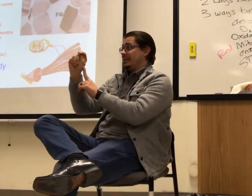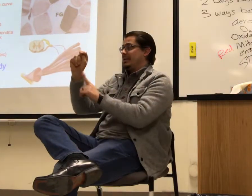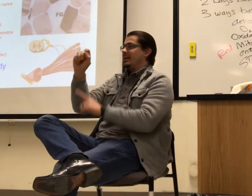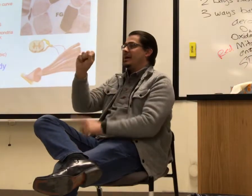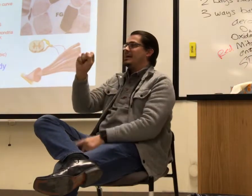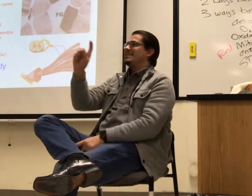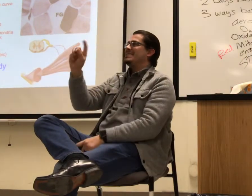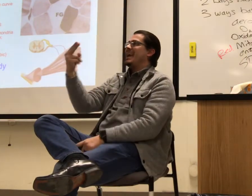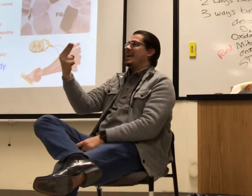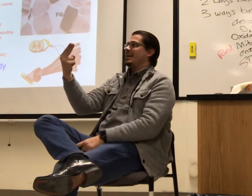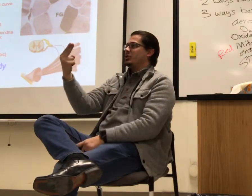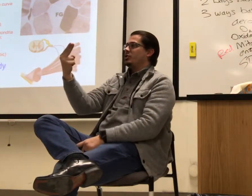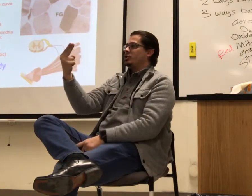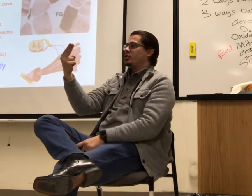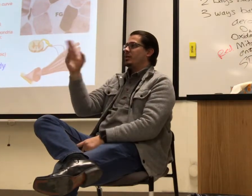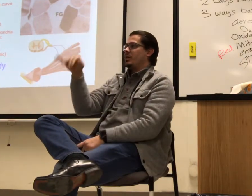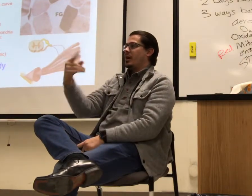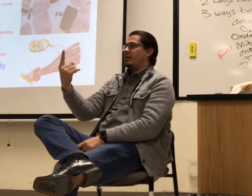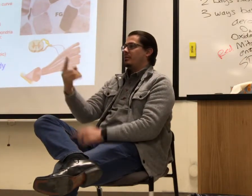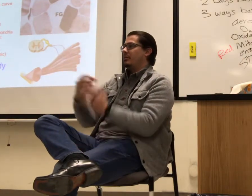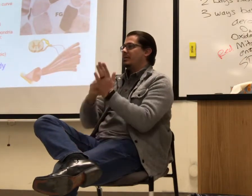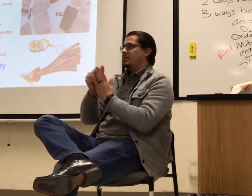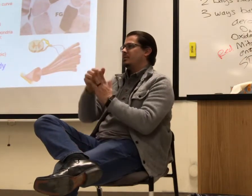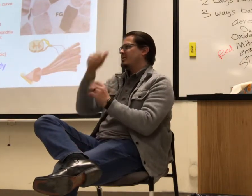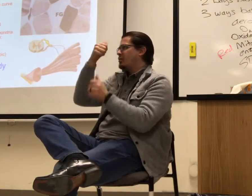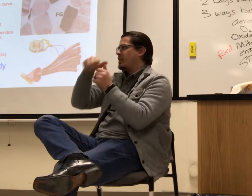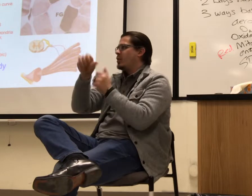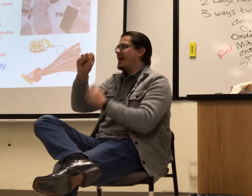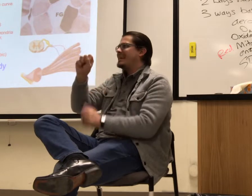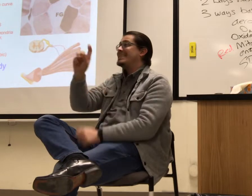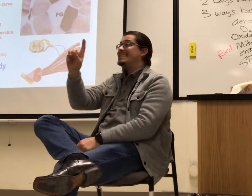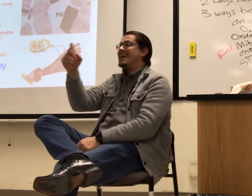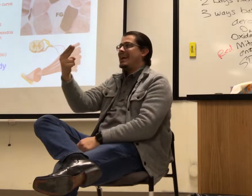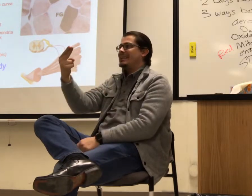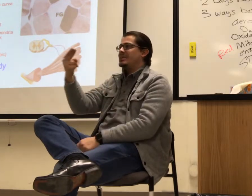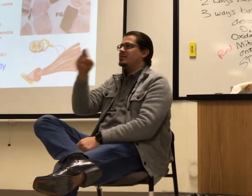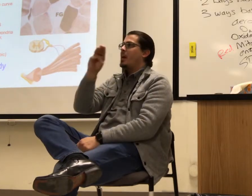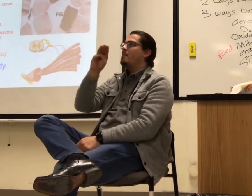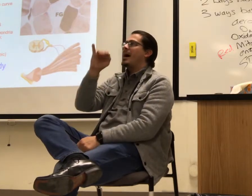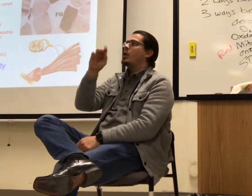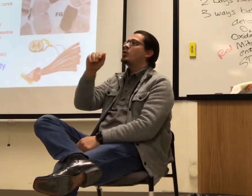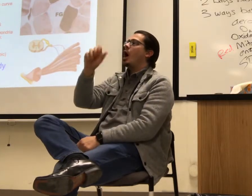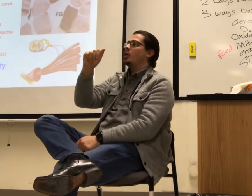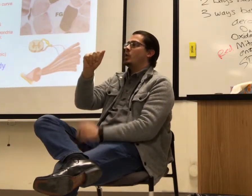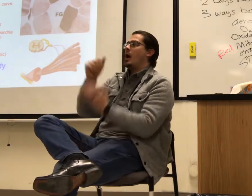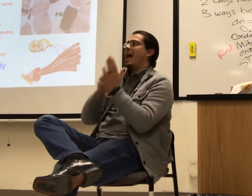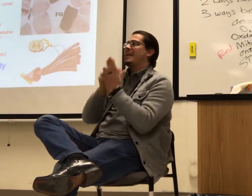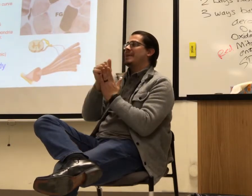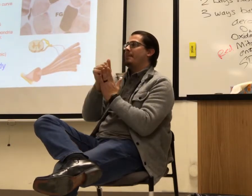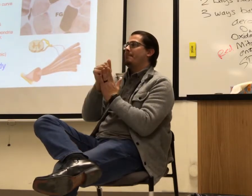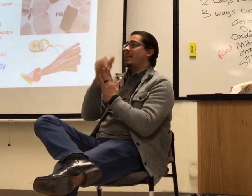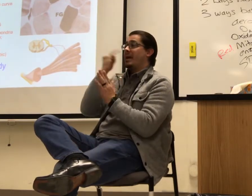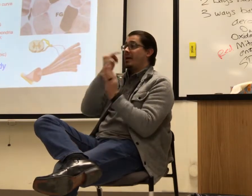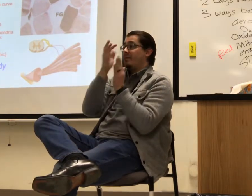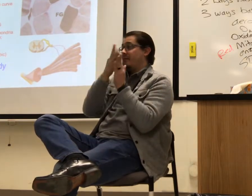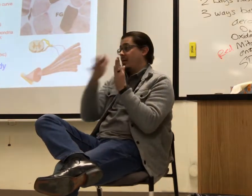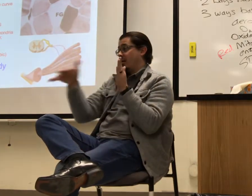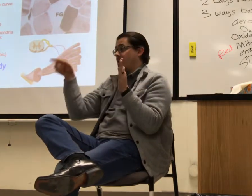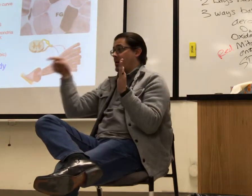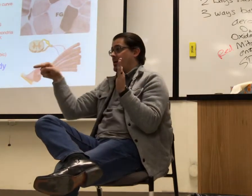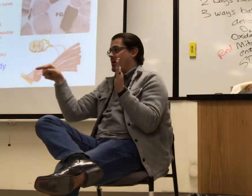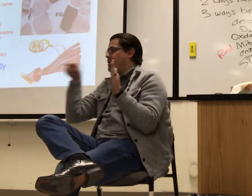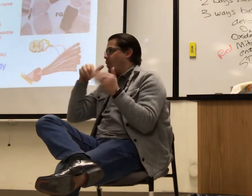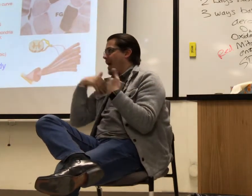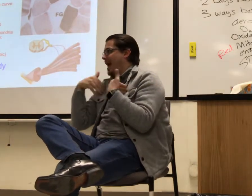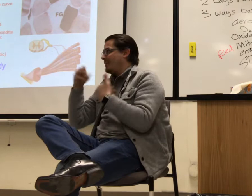succinic dehydrogenase. Just remember SDH. It's a mitochondrial enzyme. If you're on this end of the spectrum, you're not going to